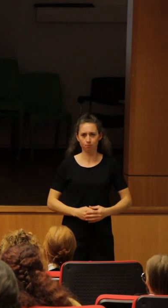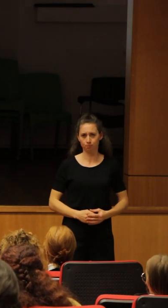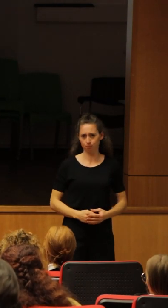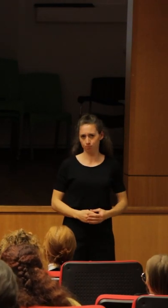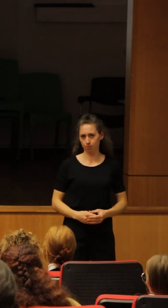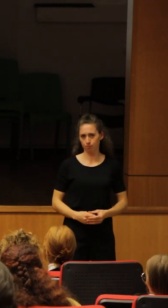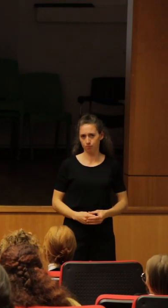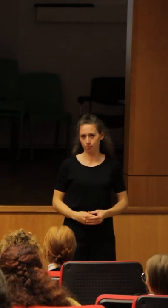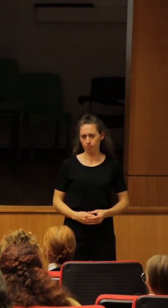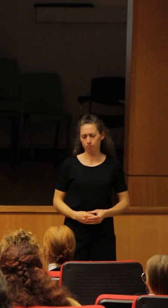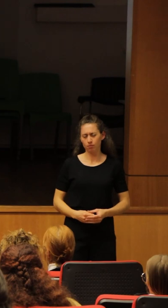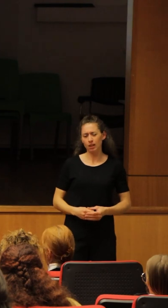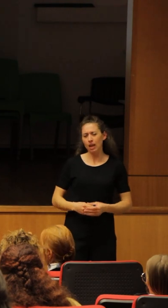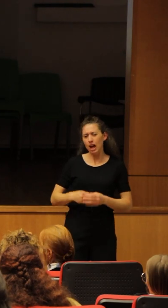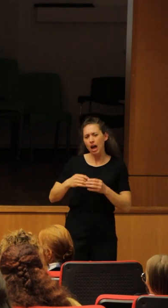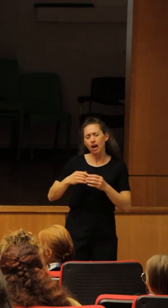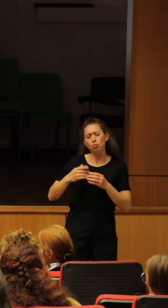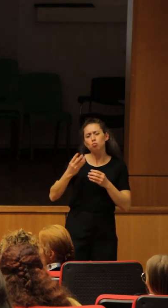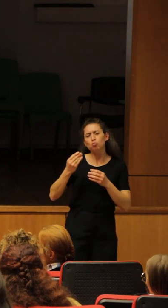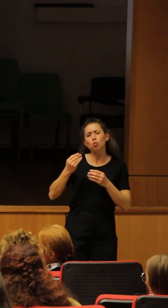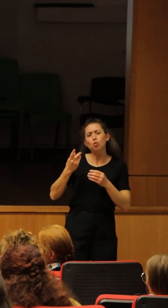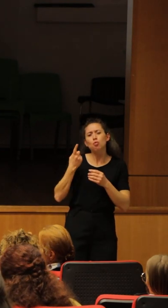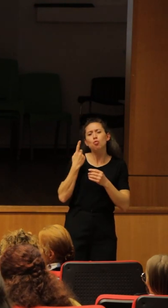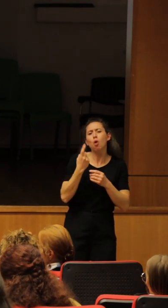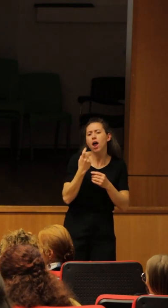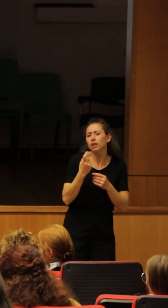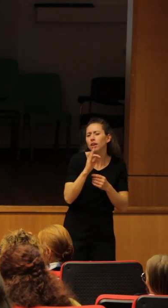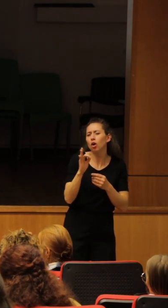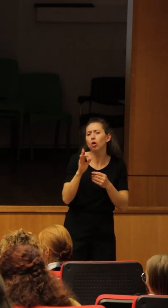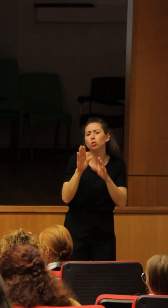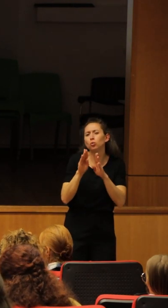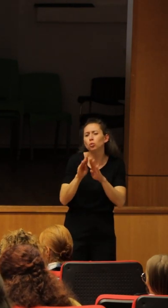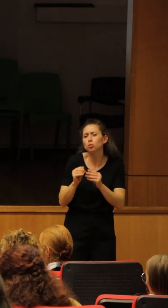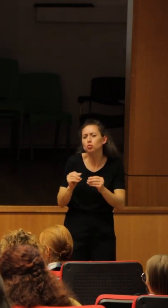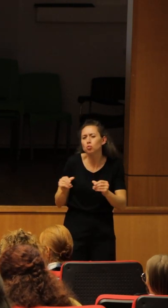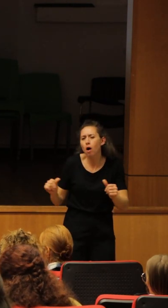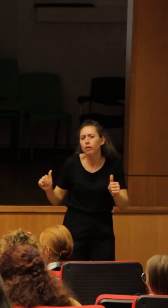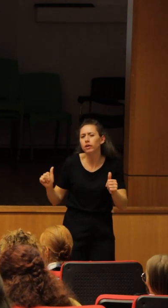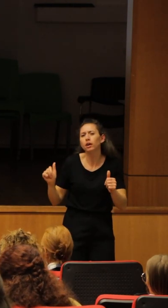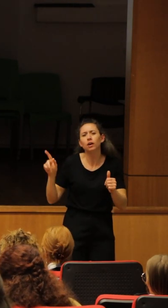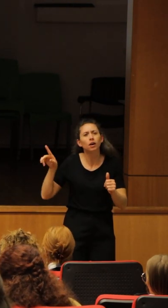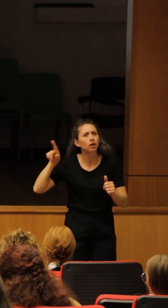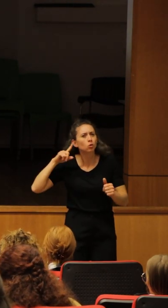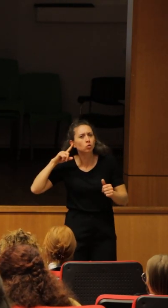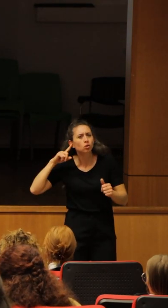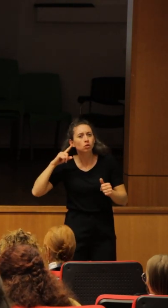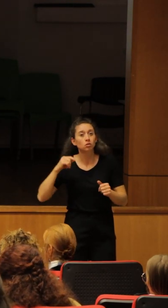Like how loud? ¿Qué tan alto suena? ¿Qué tan fuerte suena?